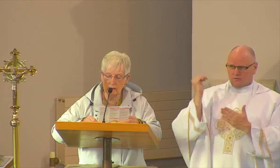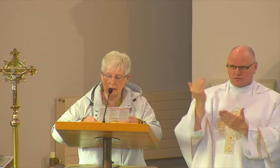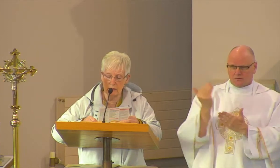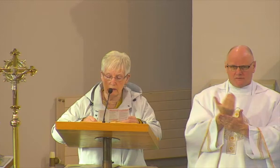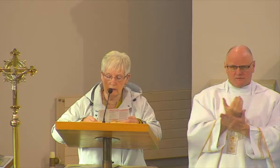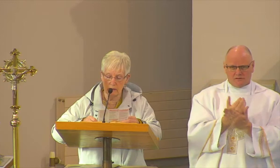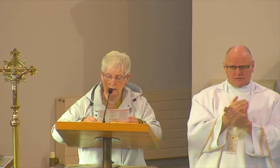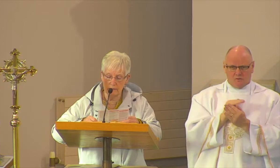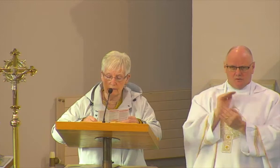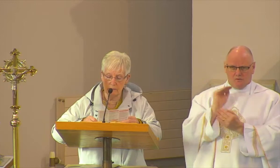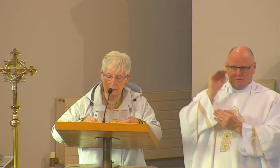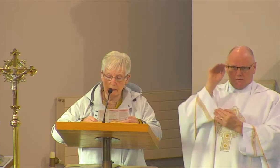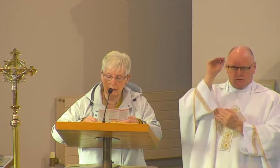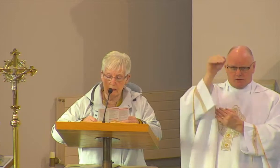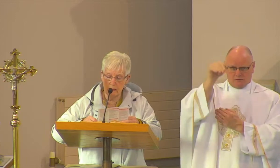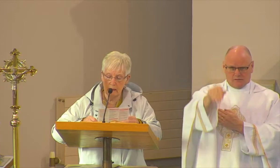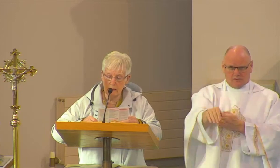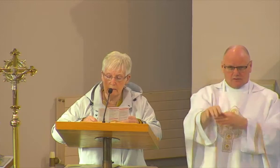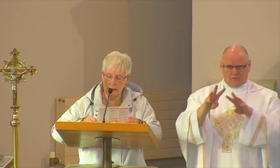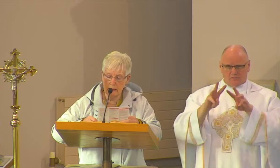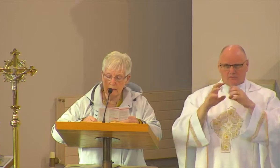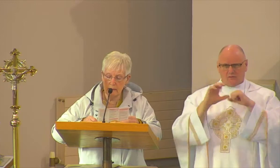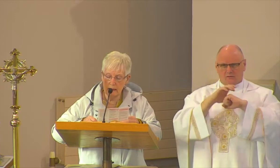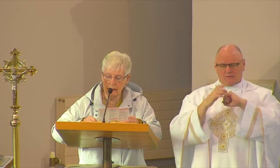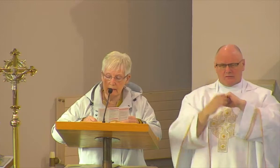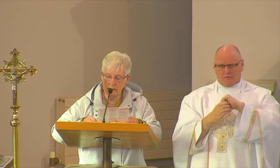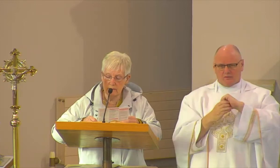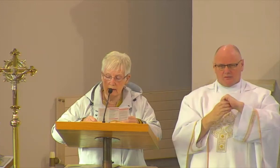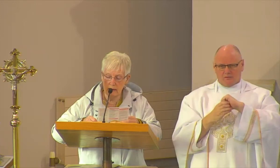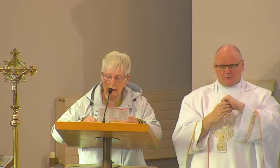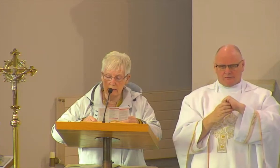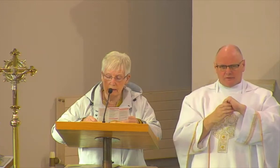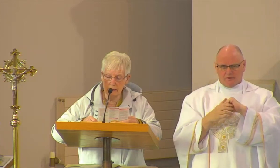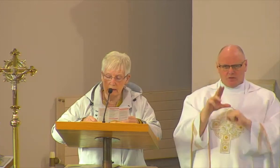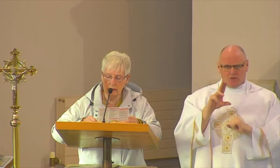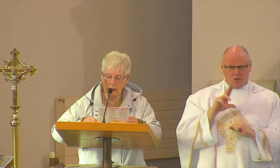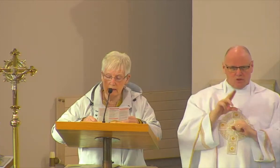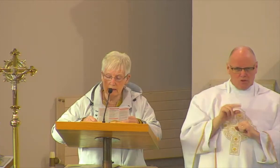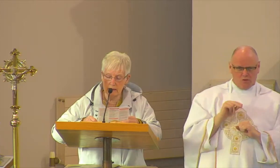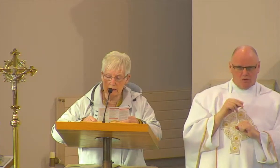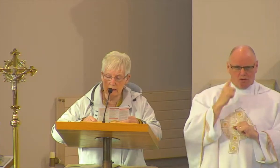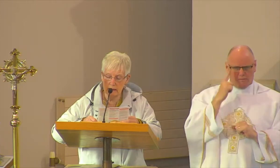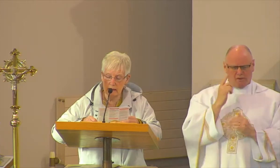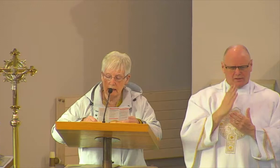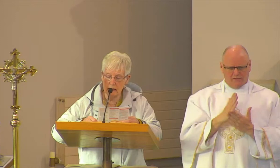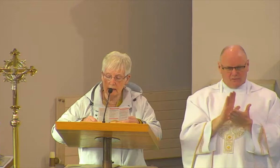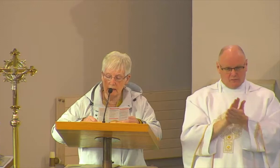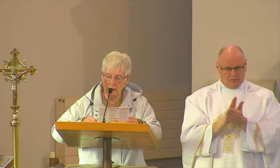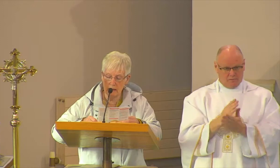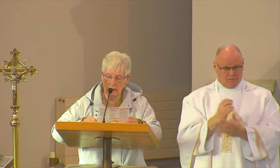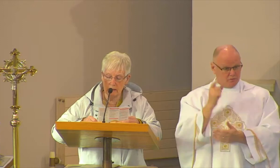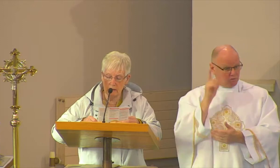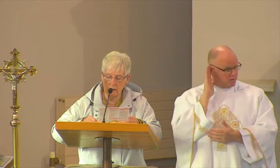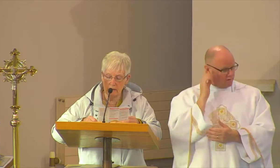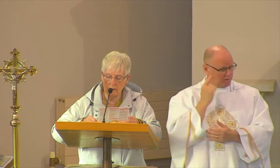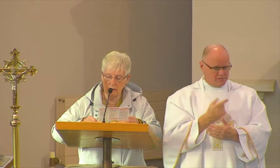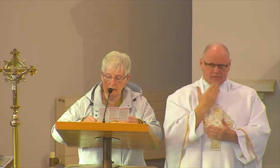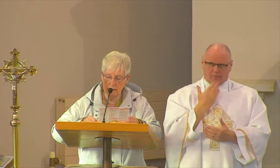earth.' It made the pagans very happy to hear this, and they thanked the Lord for his